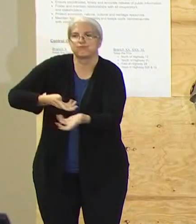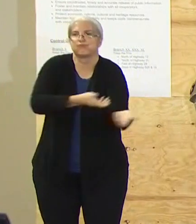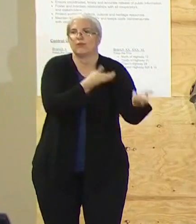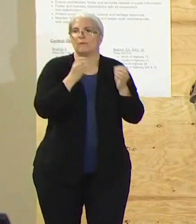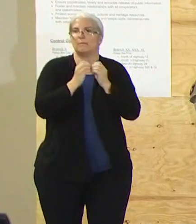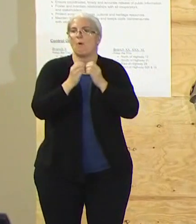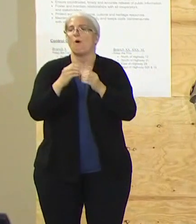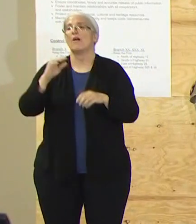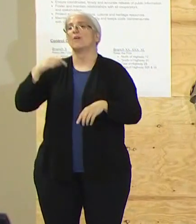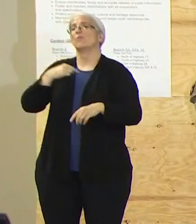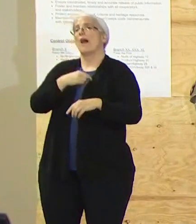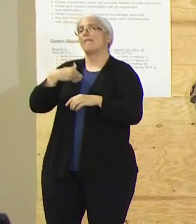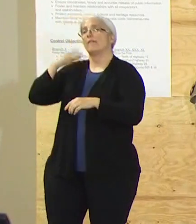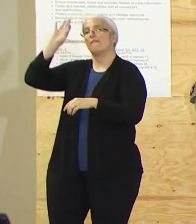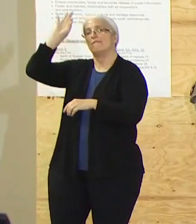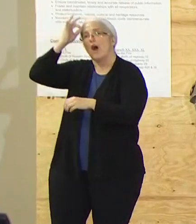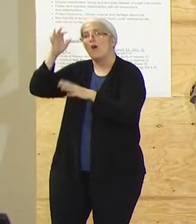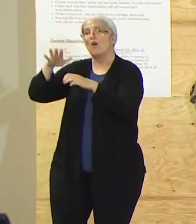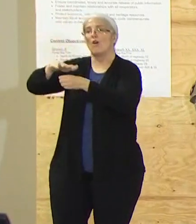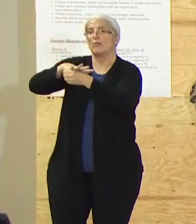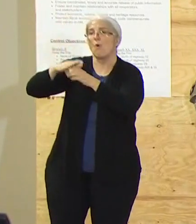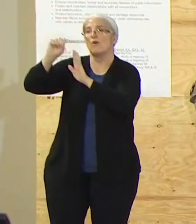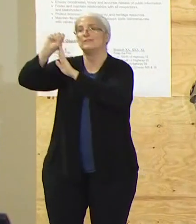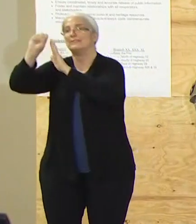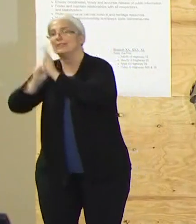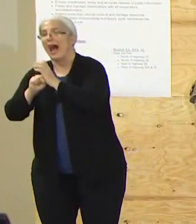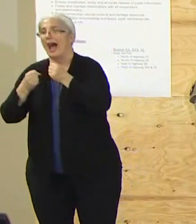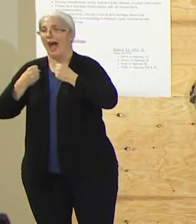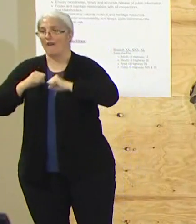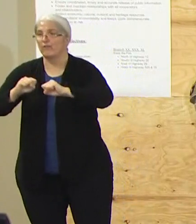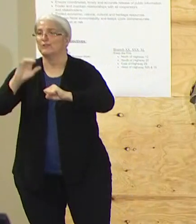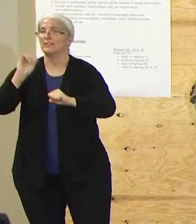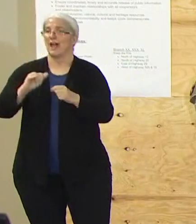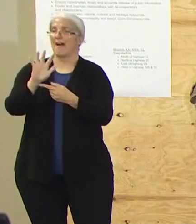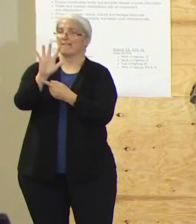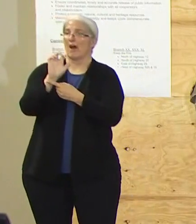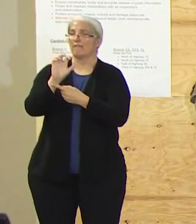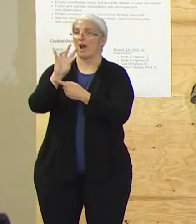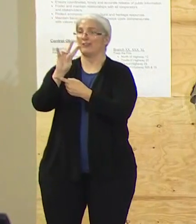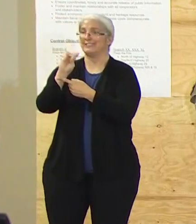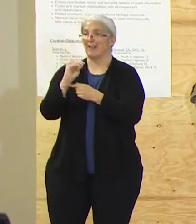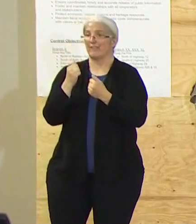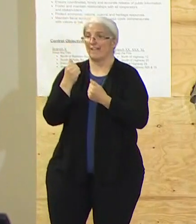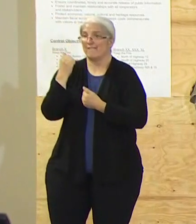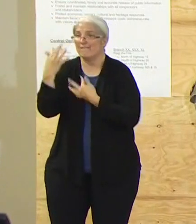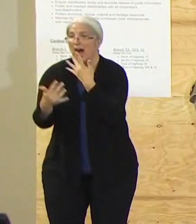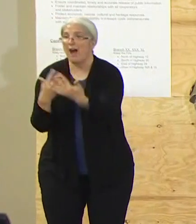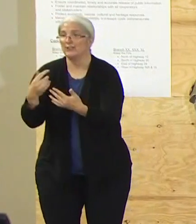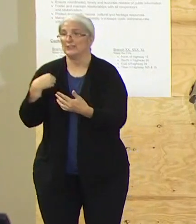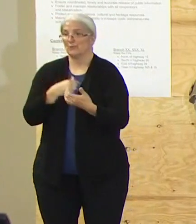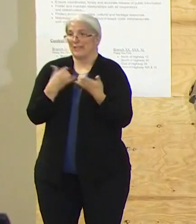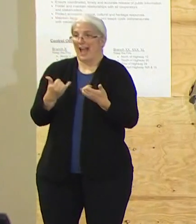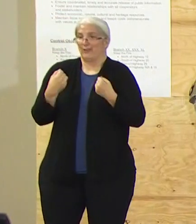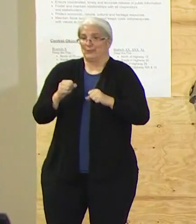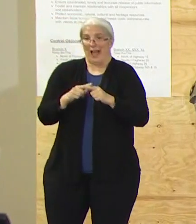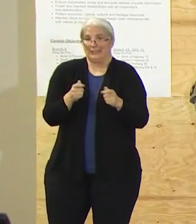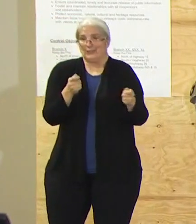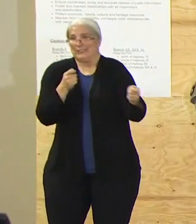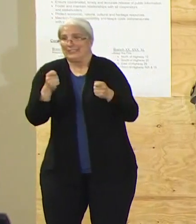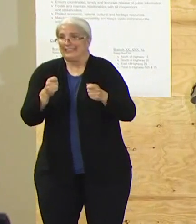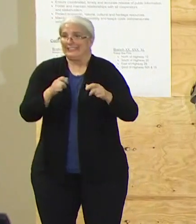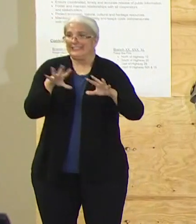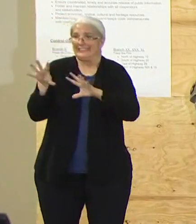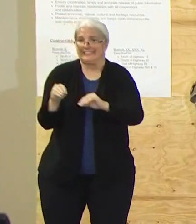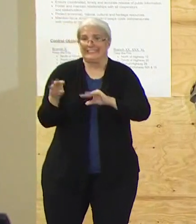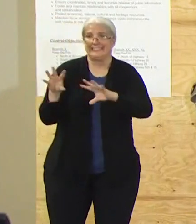represents 560 active fires that we are addressing, trying to suppress here in California. The larger